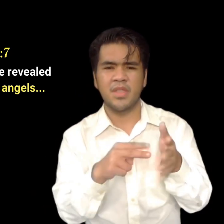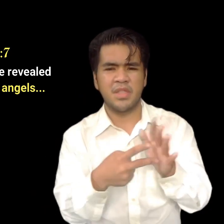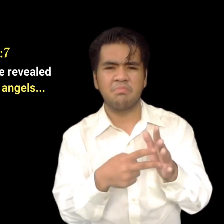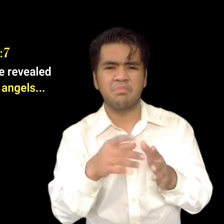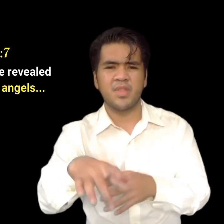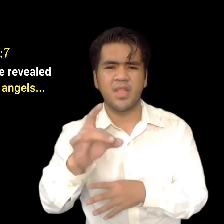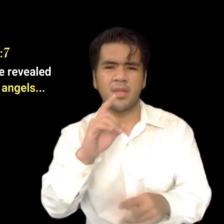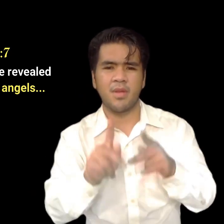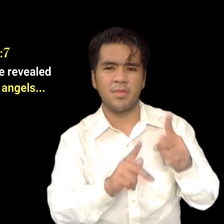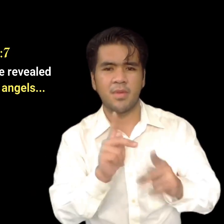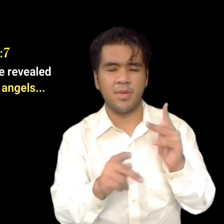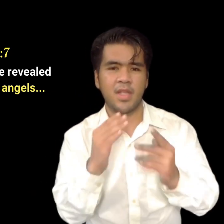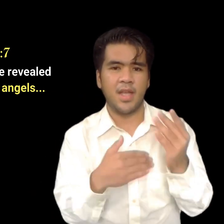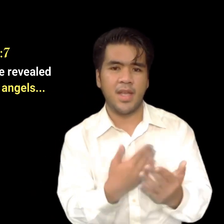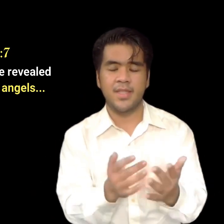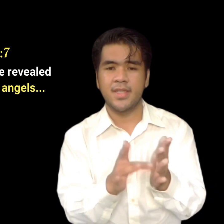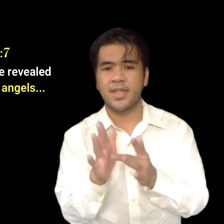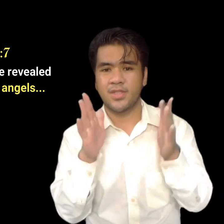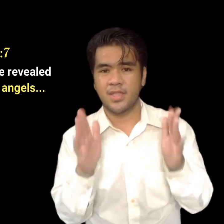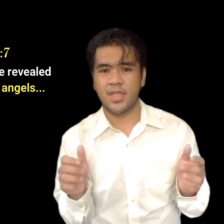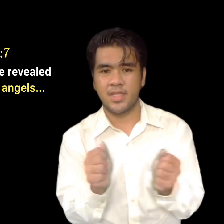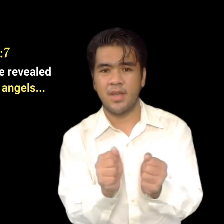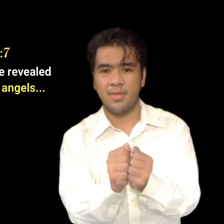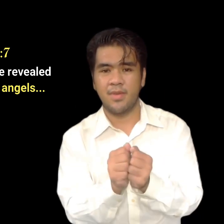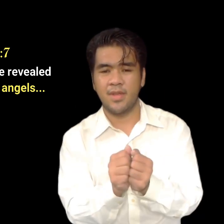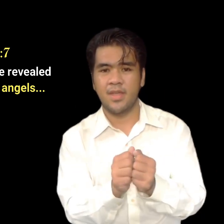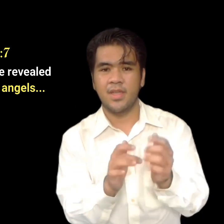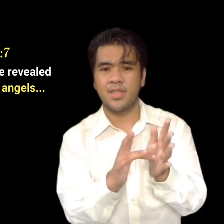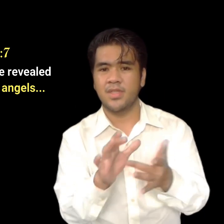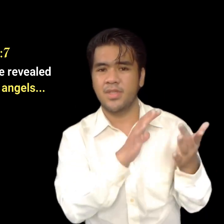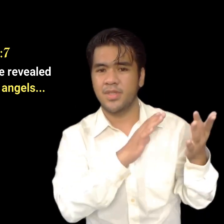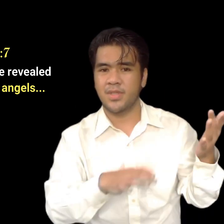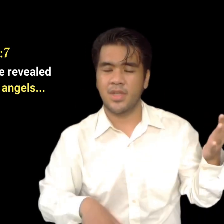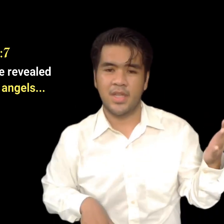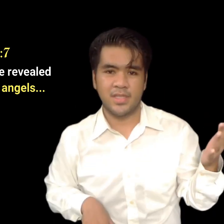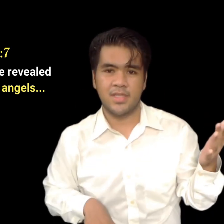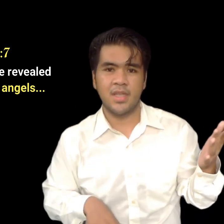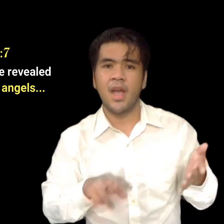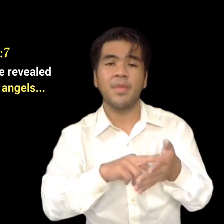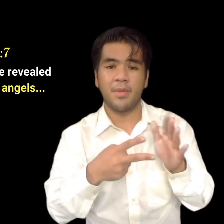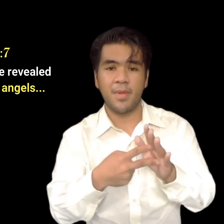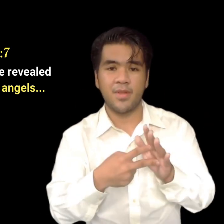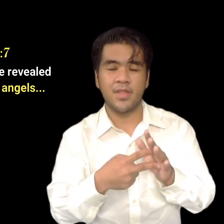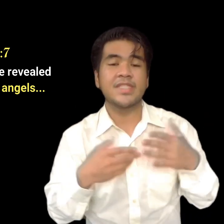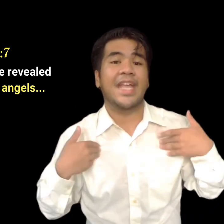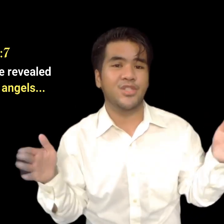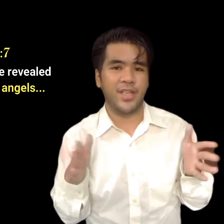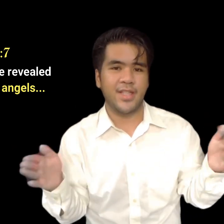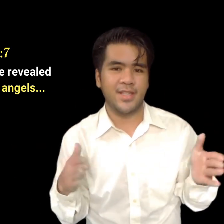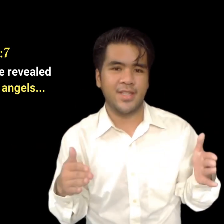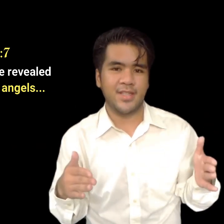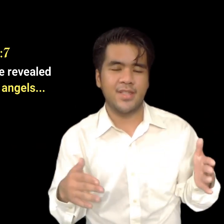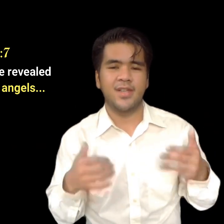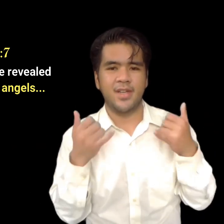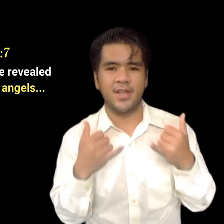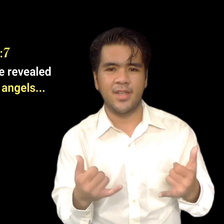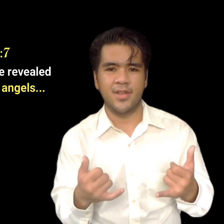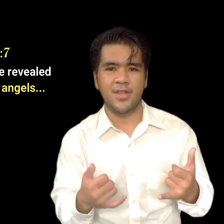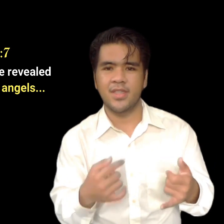angels, in flaming fire, taking vengeance on them that know not God, and that obey not the gospel of our Lord Jesus Christ. And